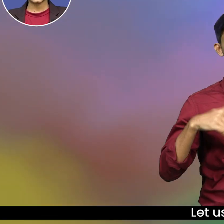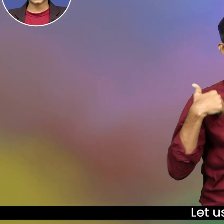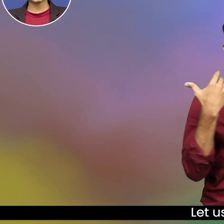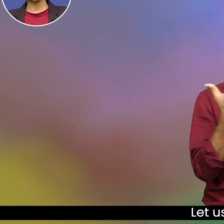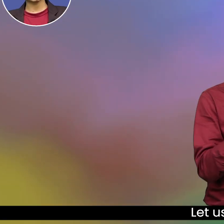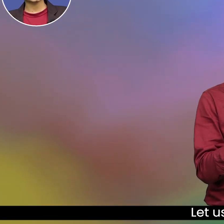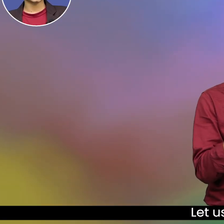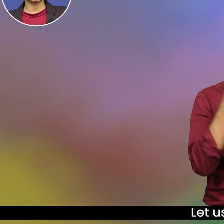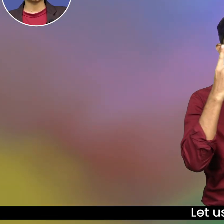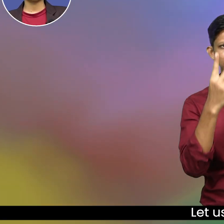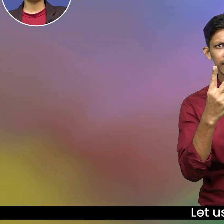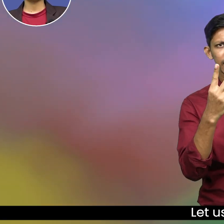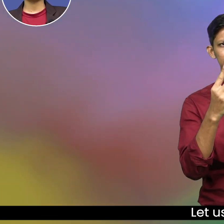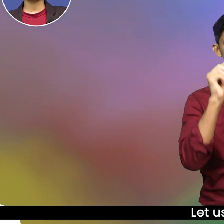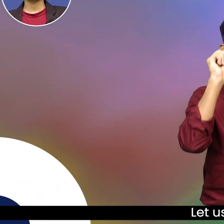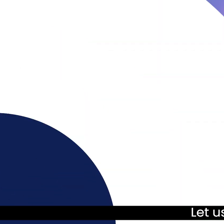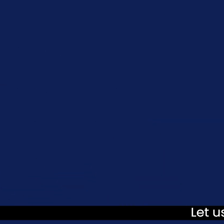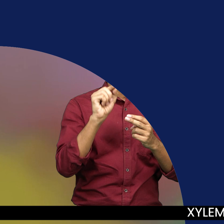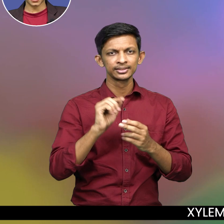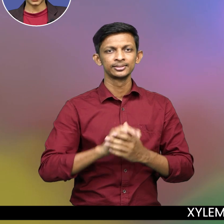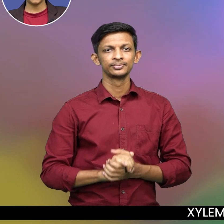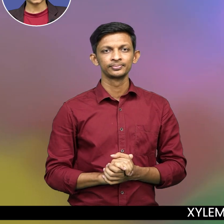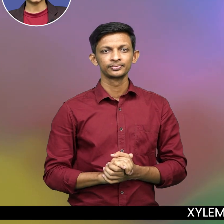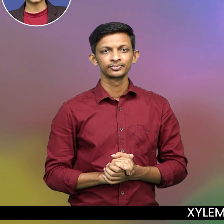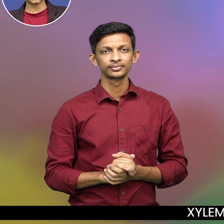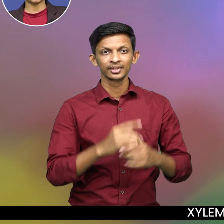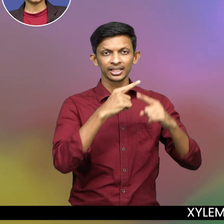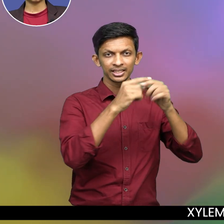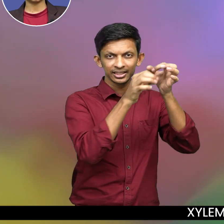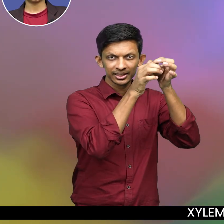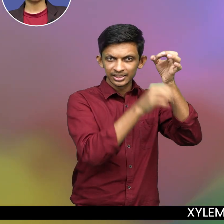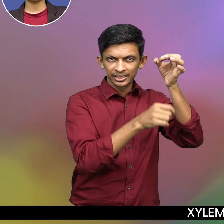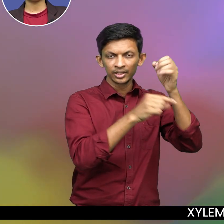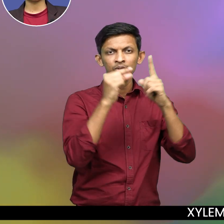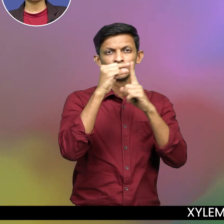Let us see in detail. Xylem parenchyma.